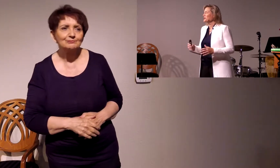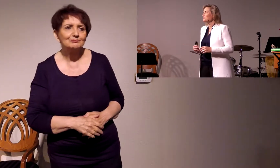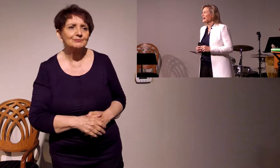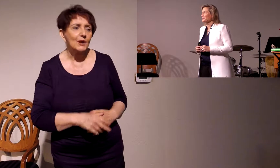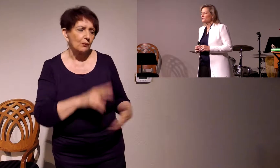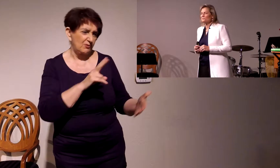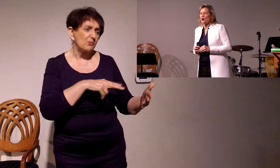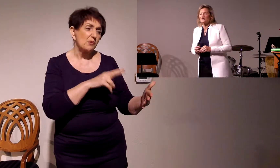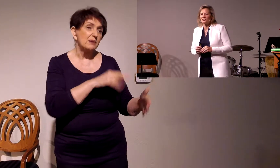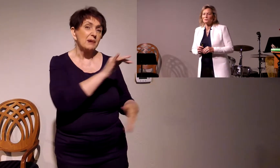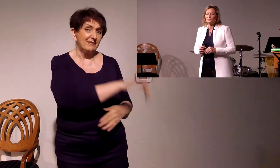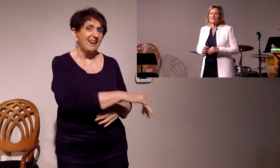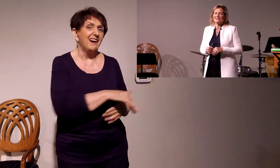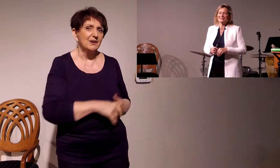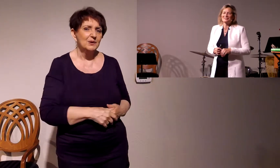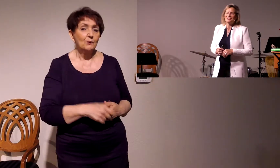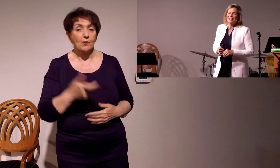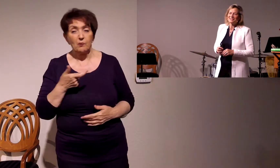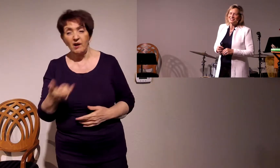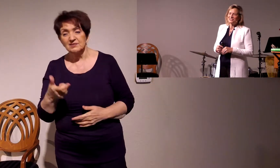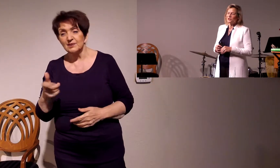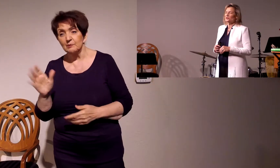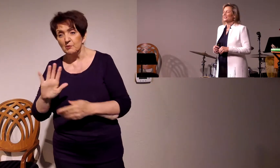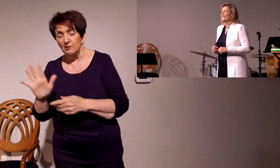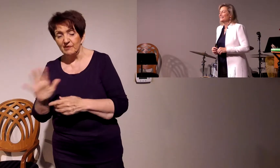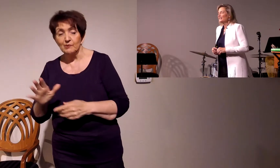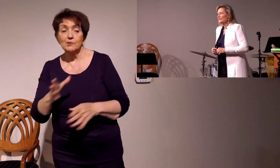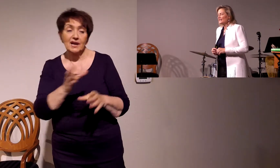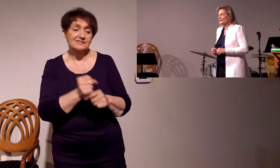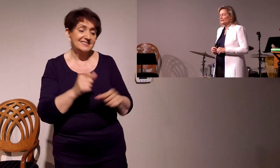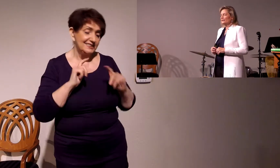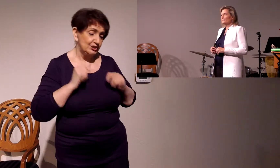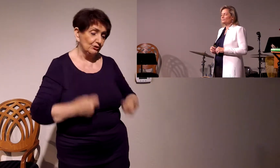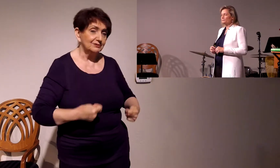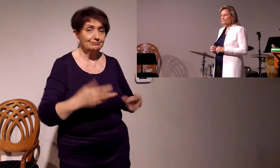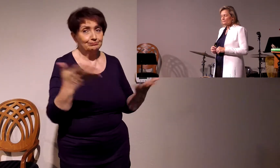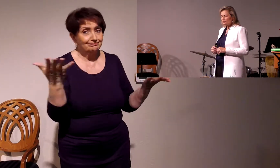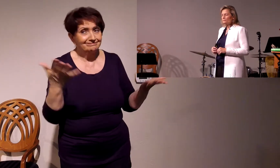Yeah, we've read about it. We've watched the movie. We got the t-shirt.